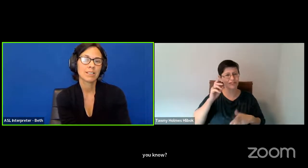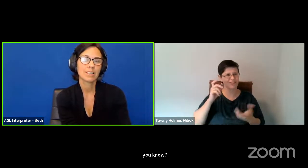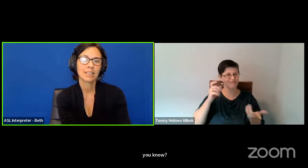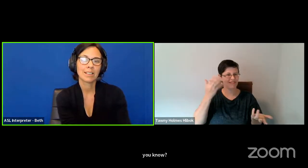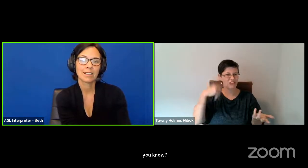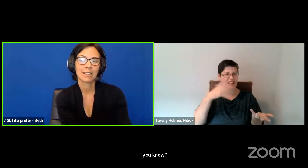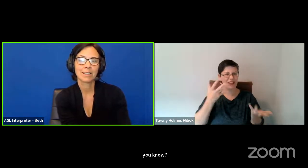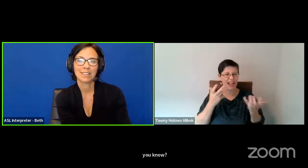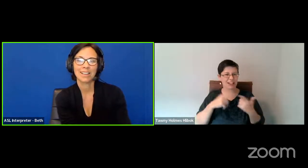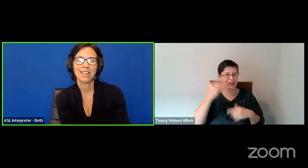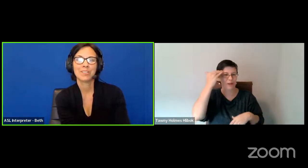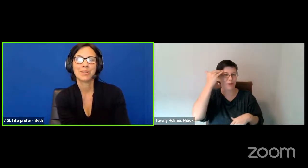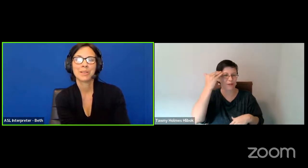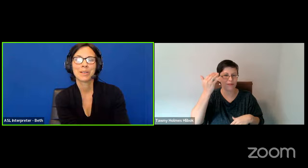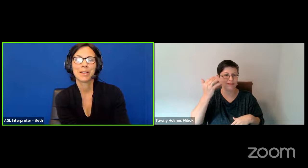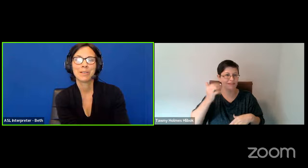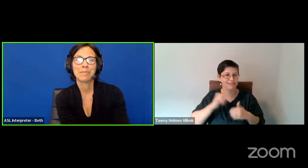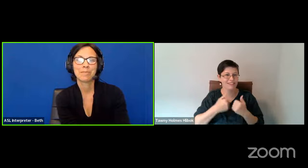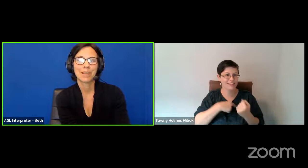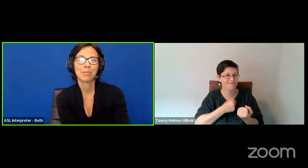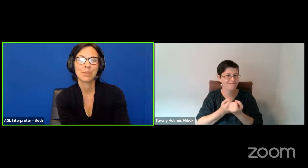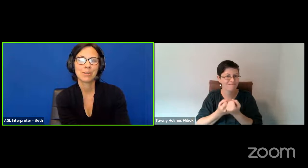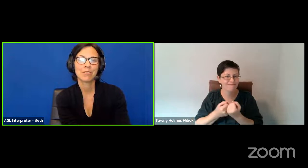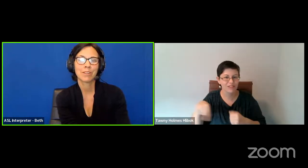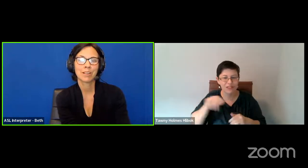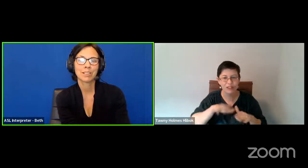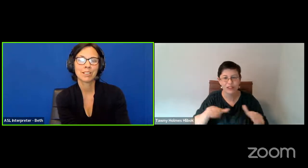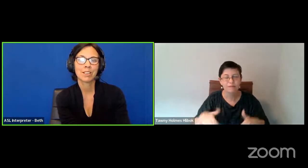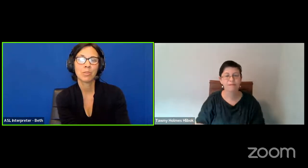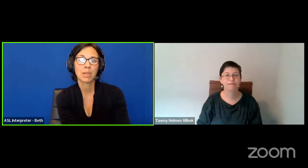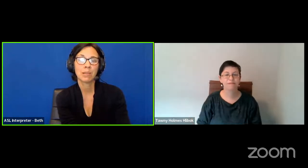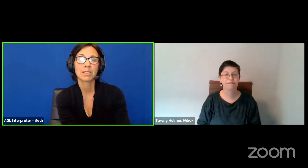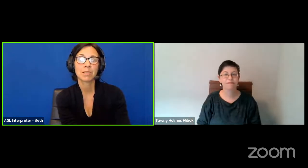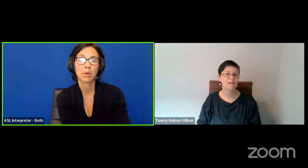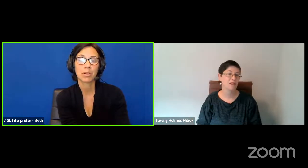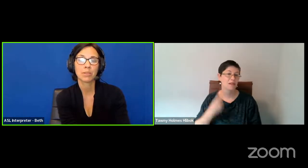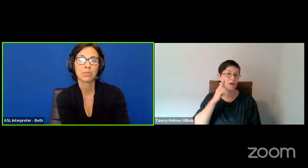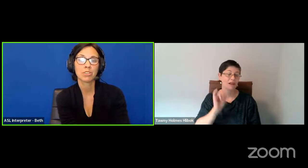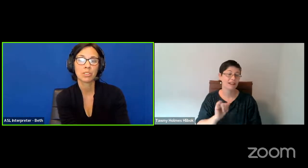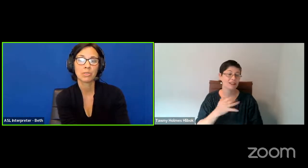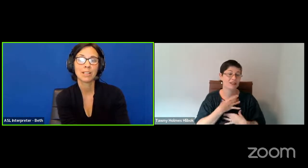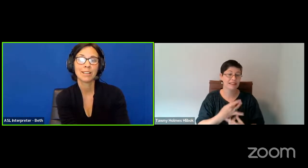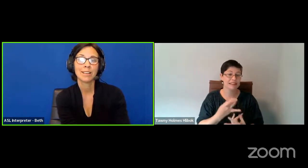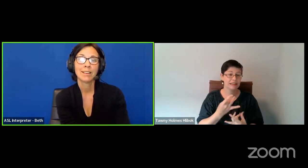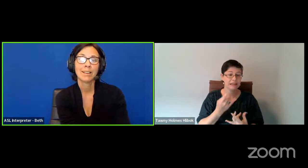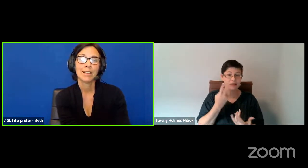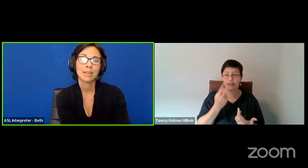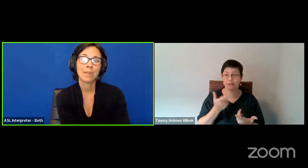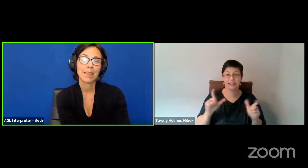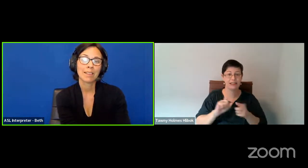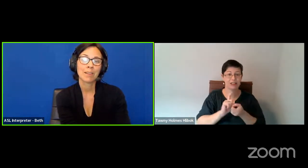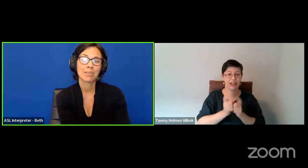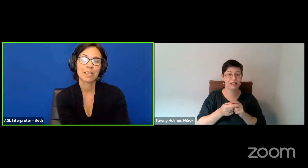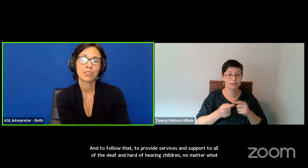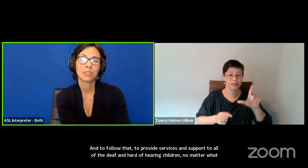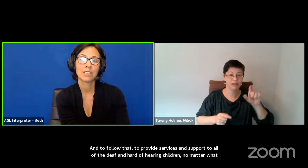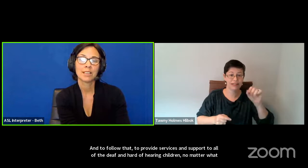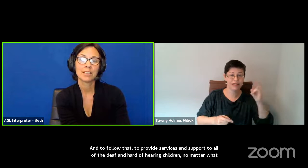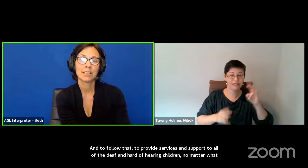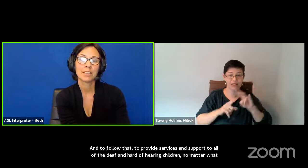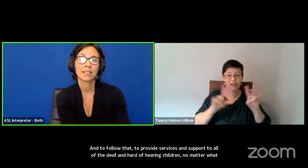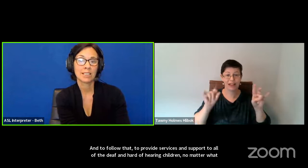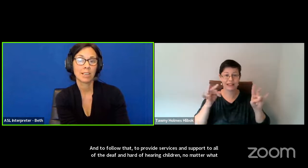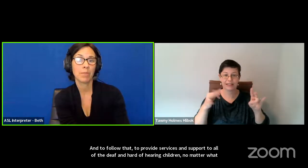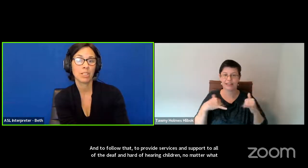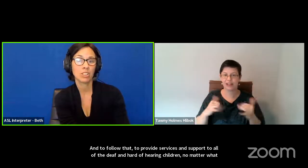culture. I don't know, it would be good for us to know, to be able to support those children. I thought that was